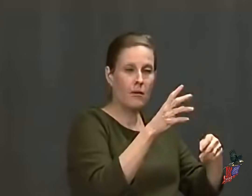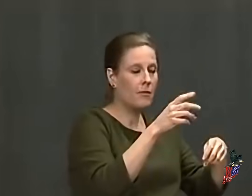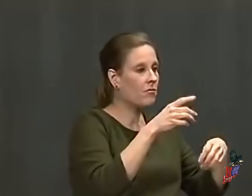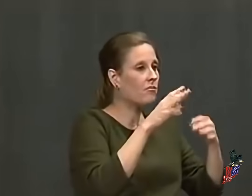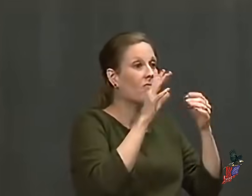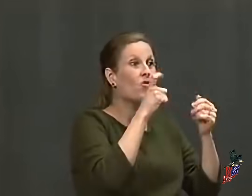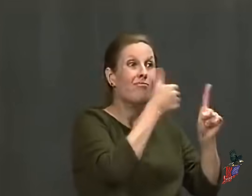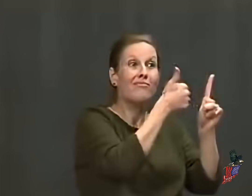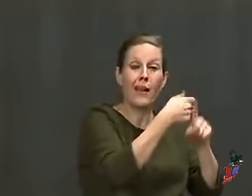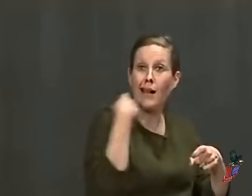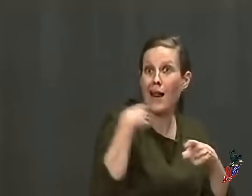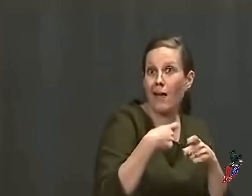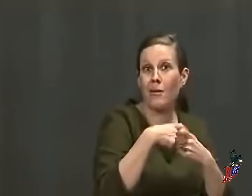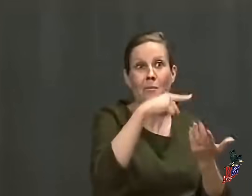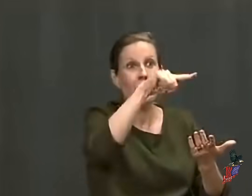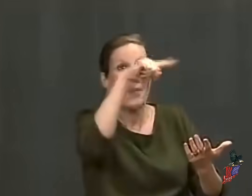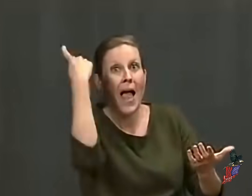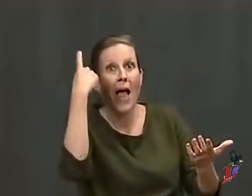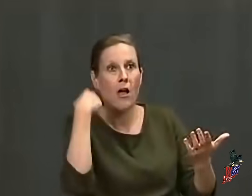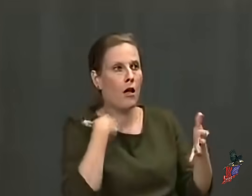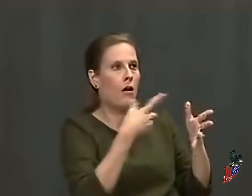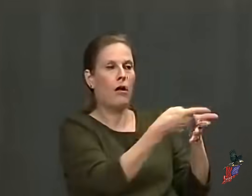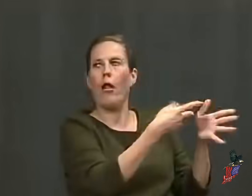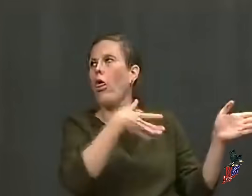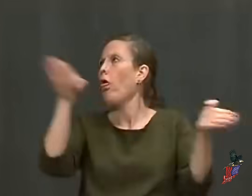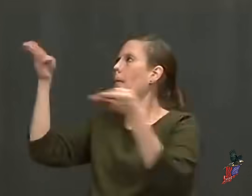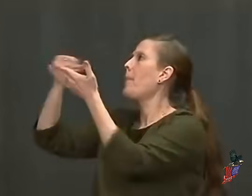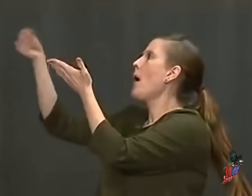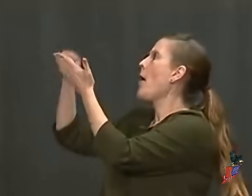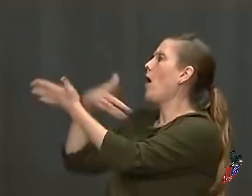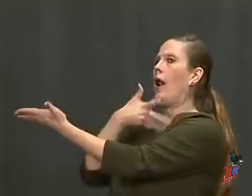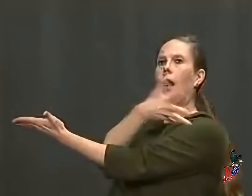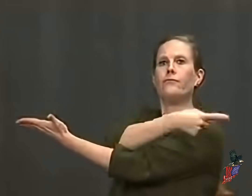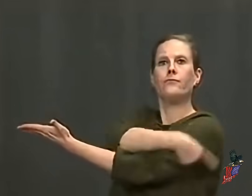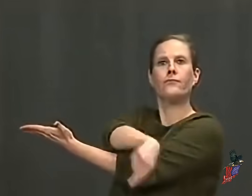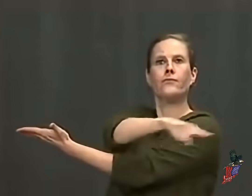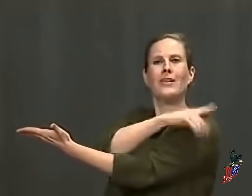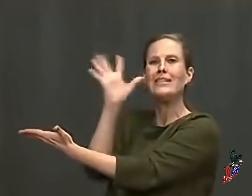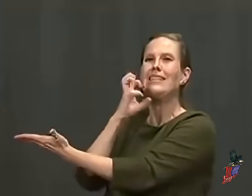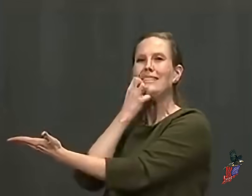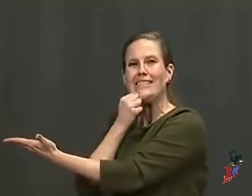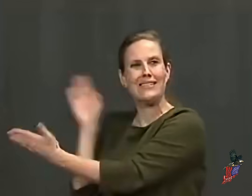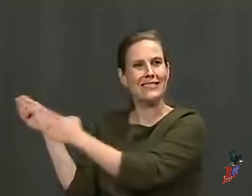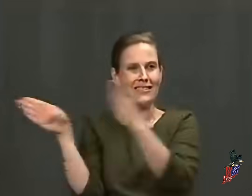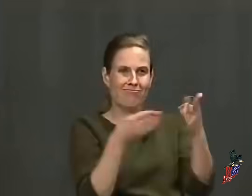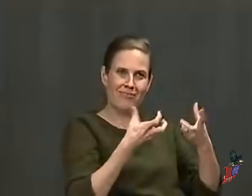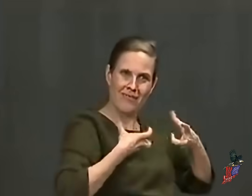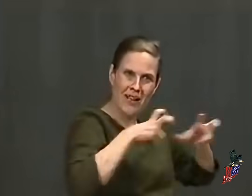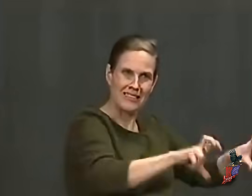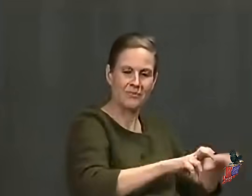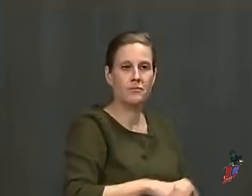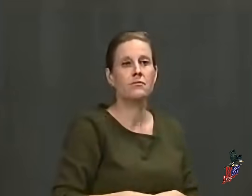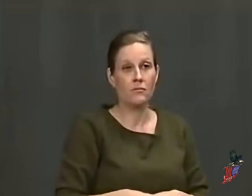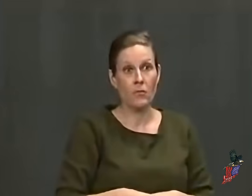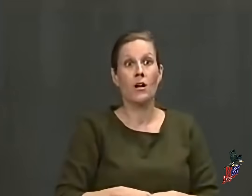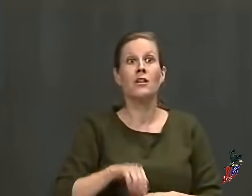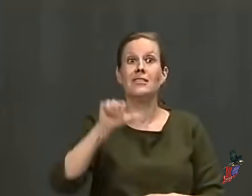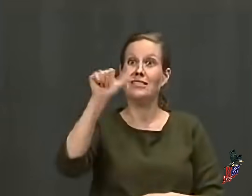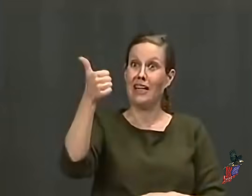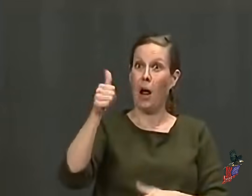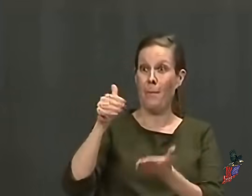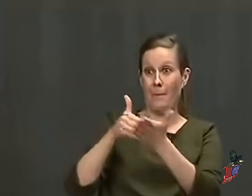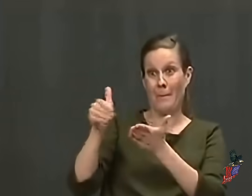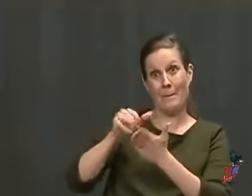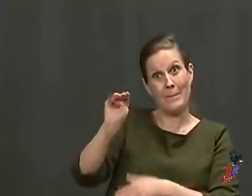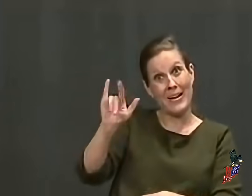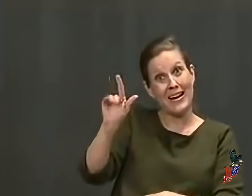Look, today, up to 10 million homes in America and more than 400,000